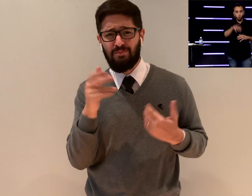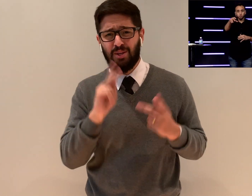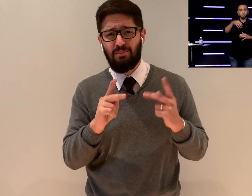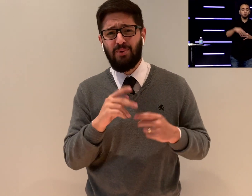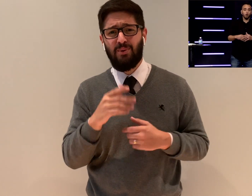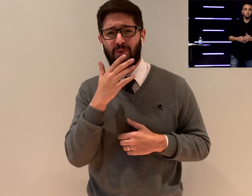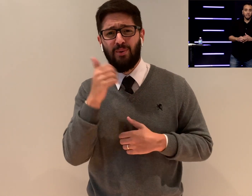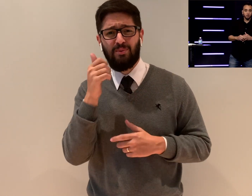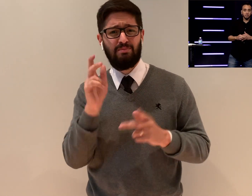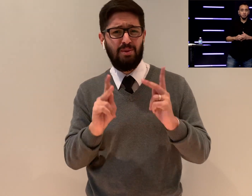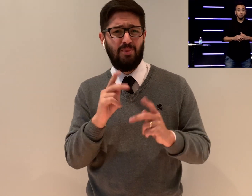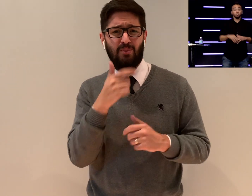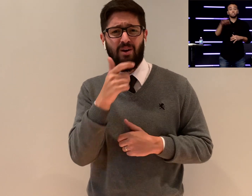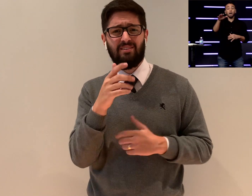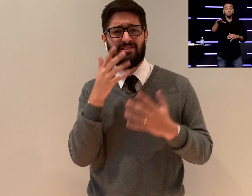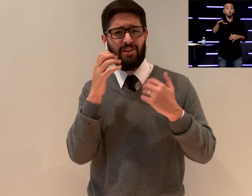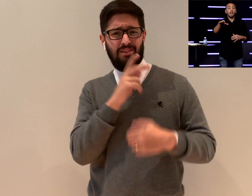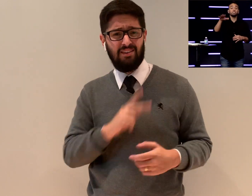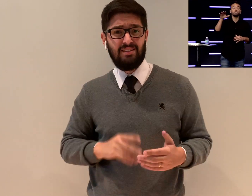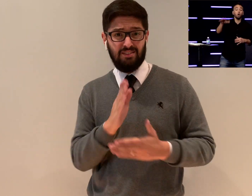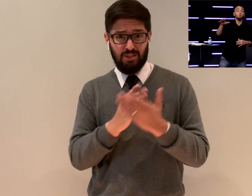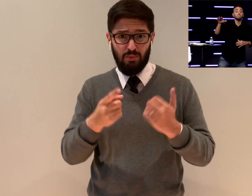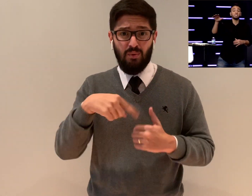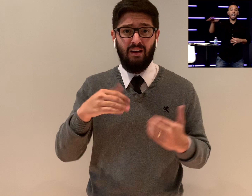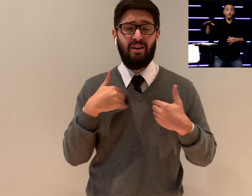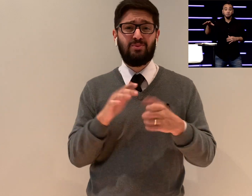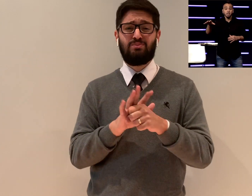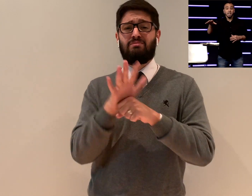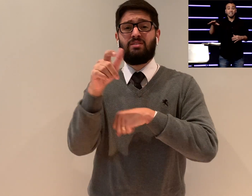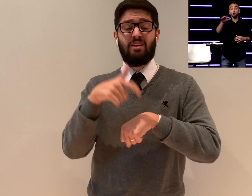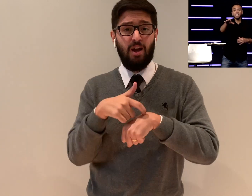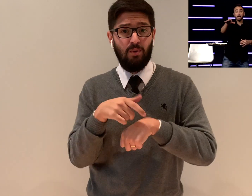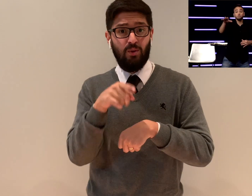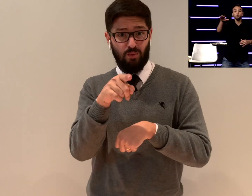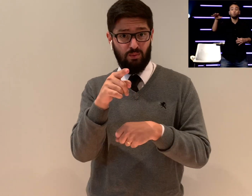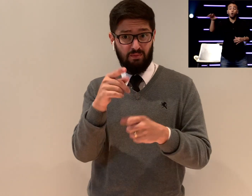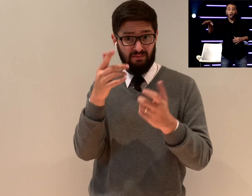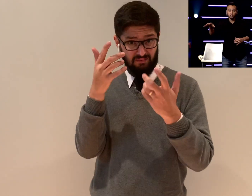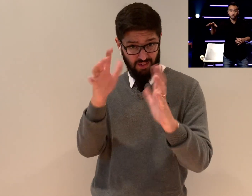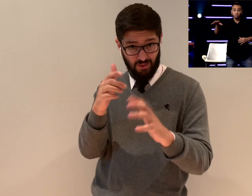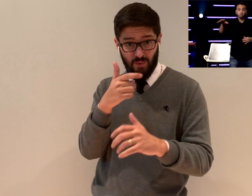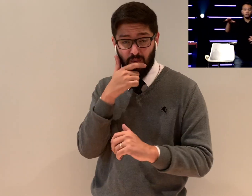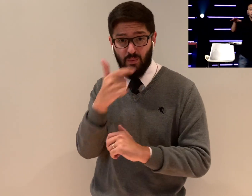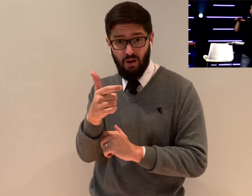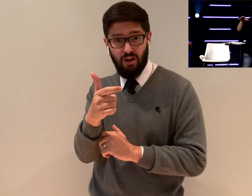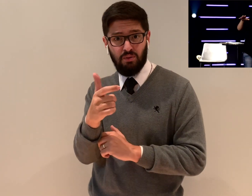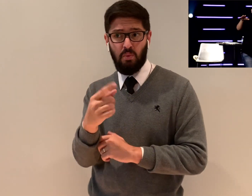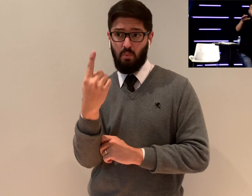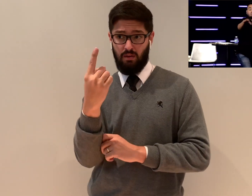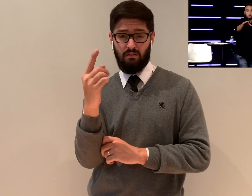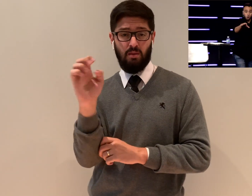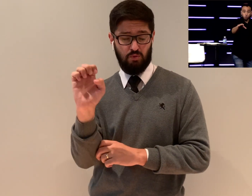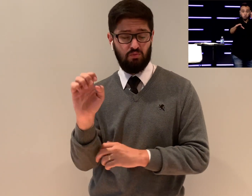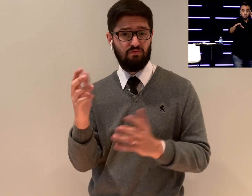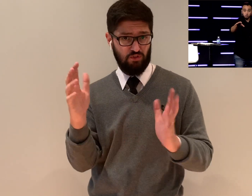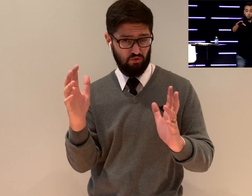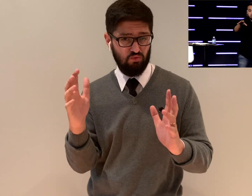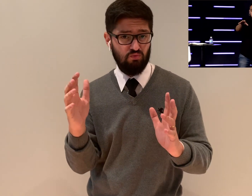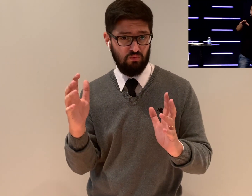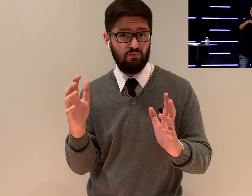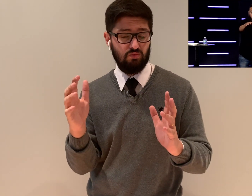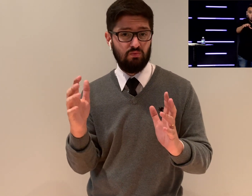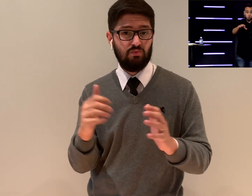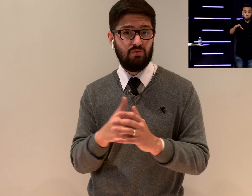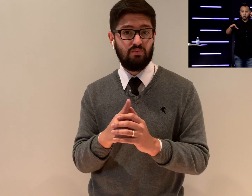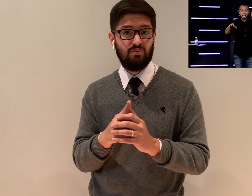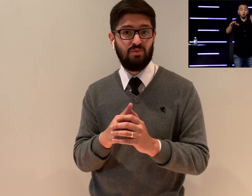people, older people watching Tiger King. Some of you have had so much time. Not only have you watched an episode